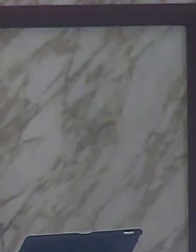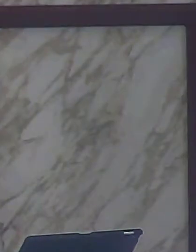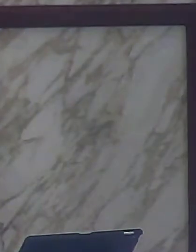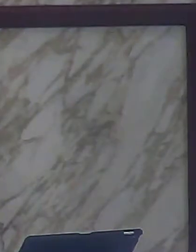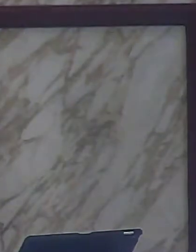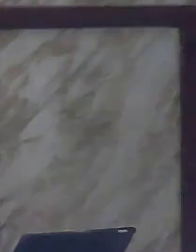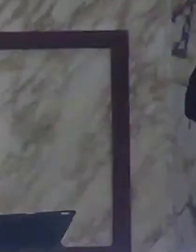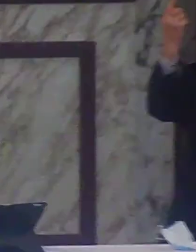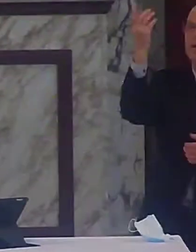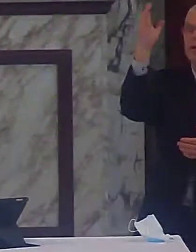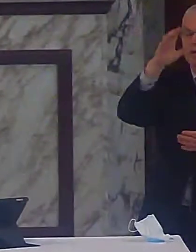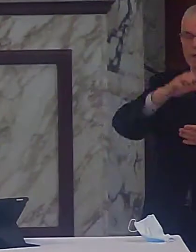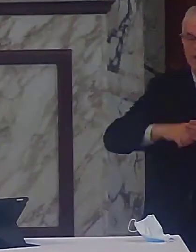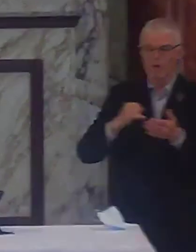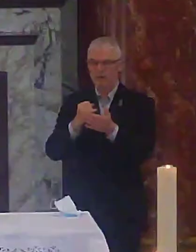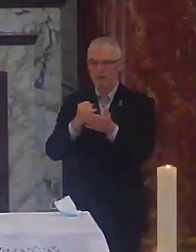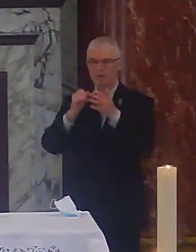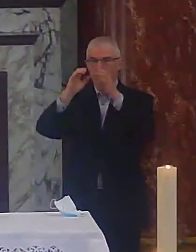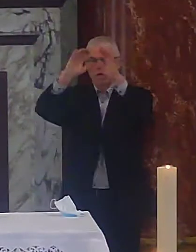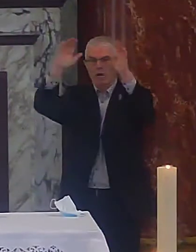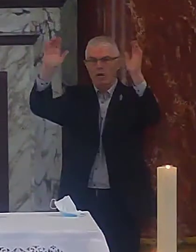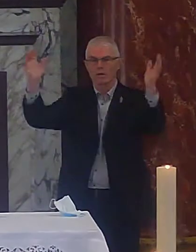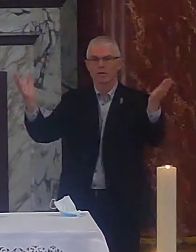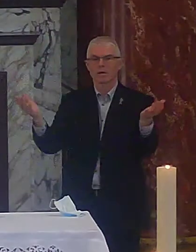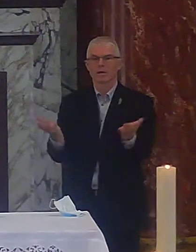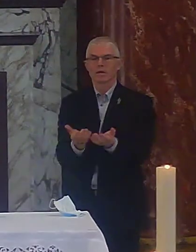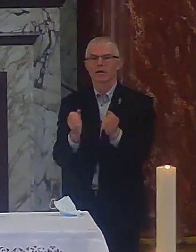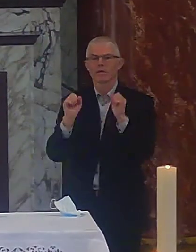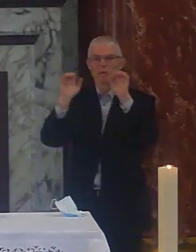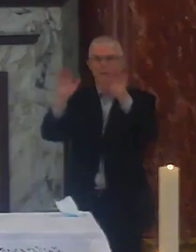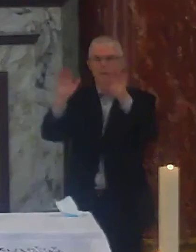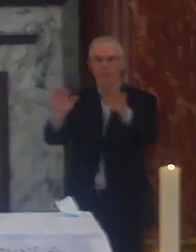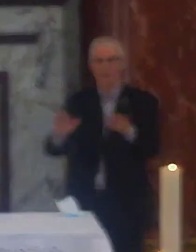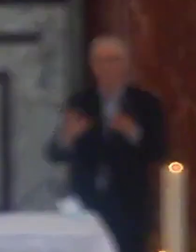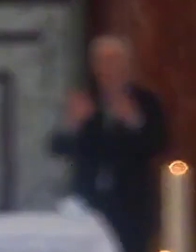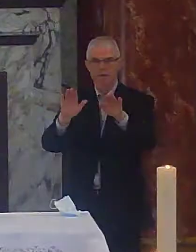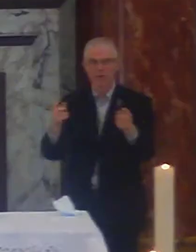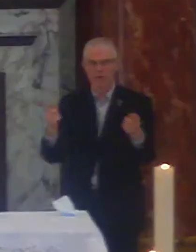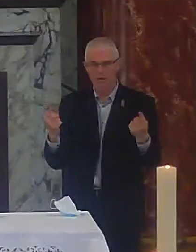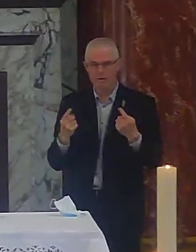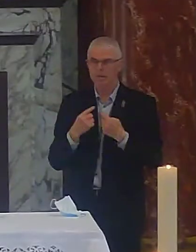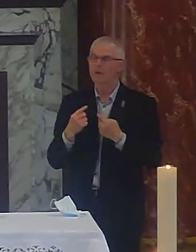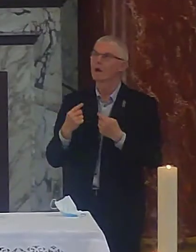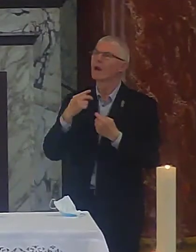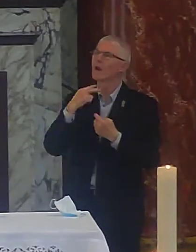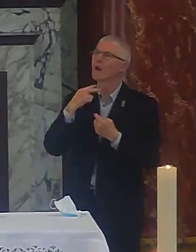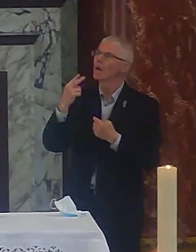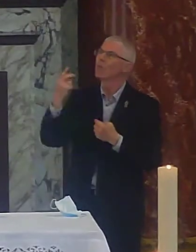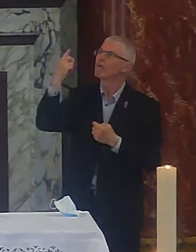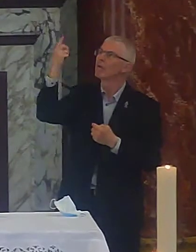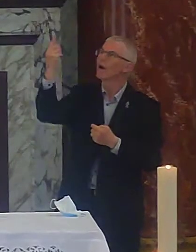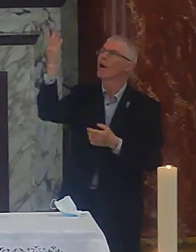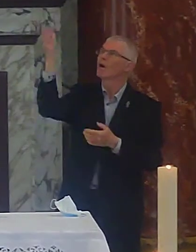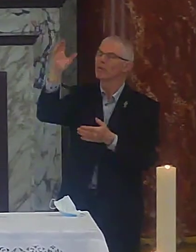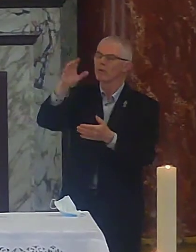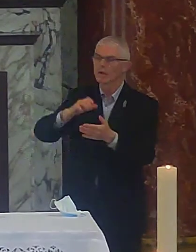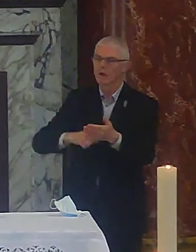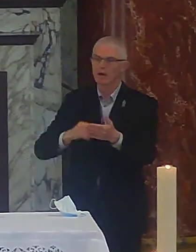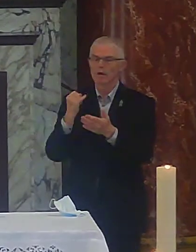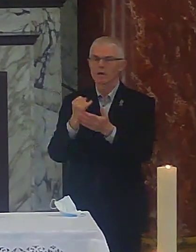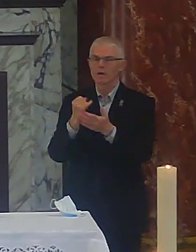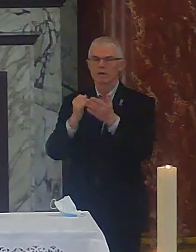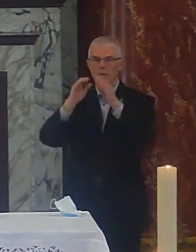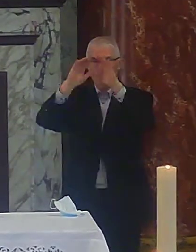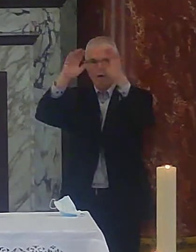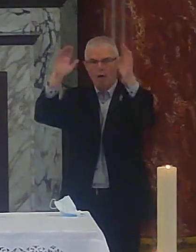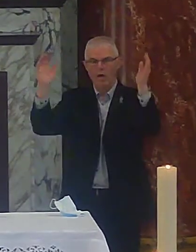Lamb of God, you take away the sins of the world, have mercy on us. Lamb of God, you